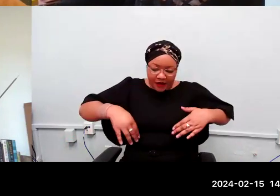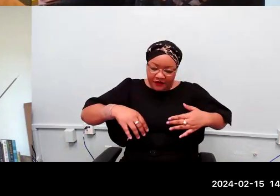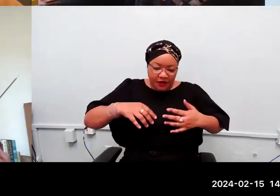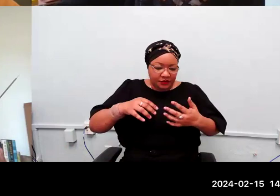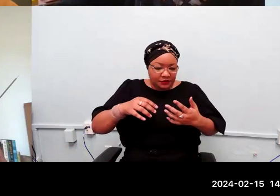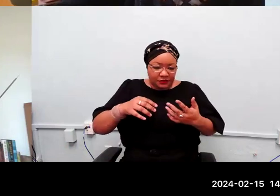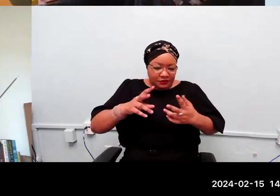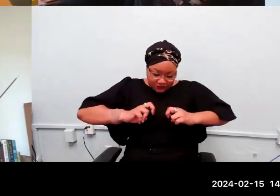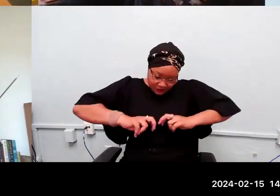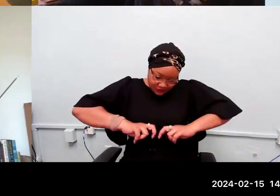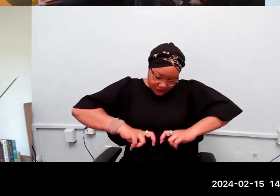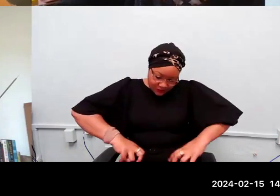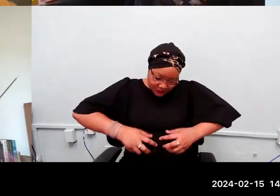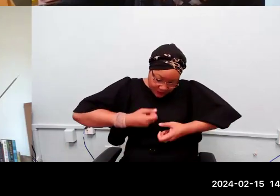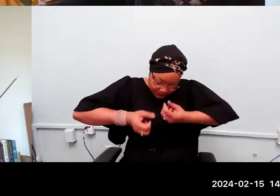up